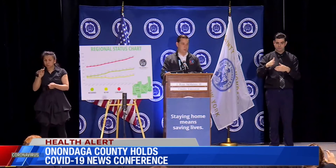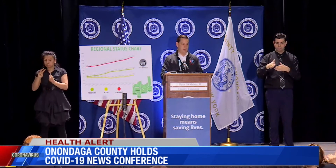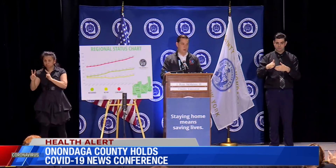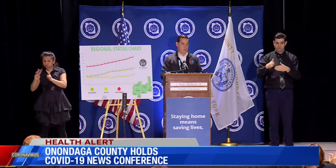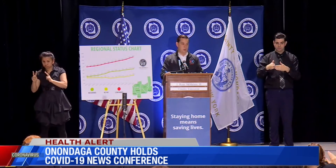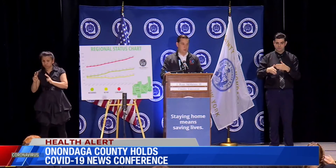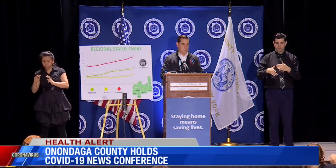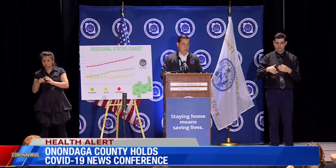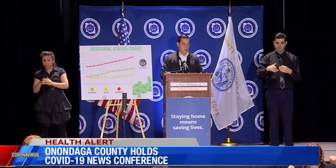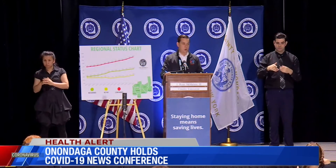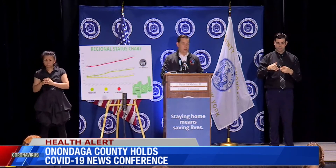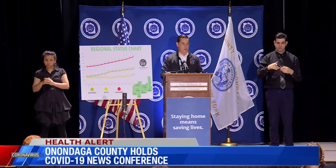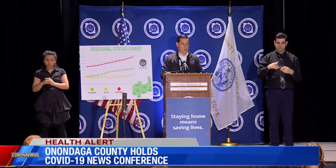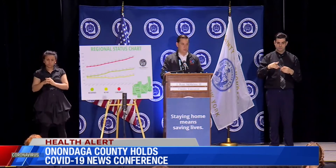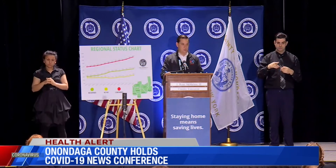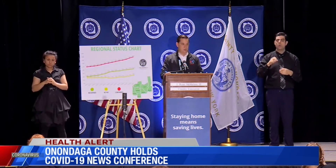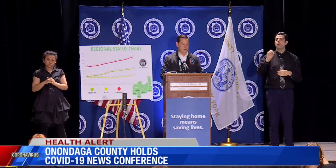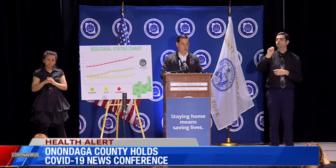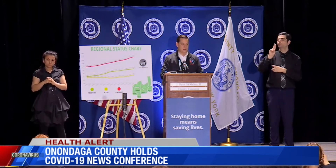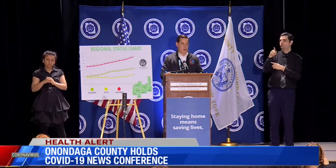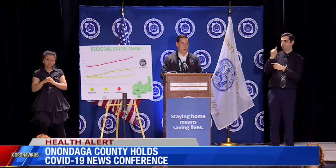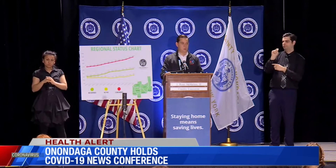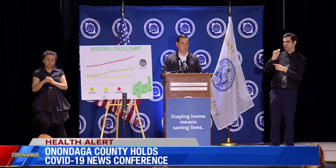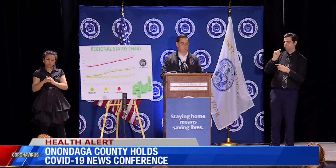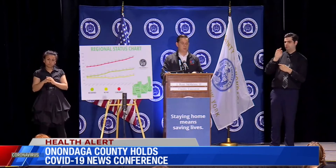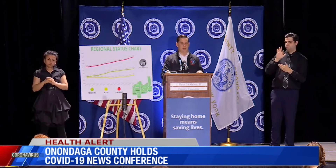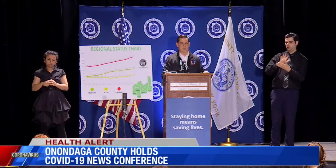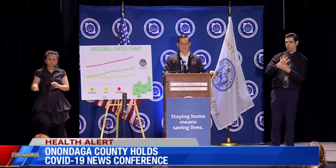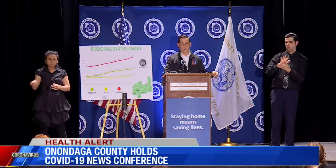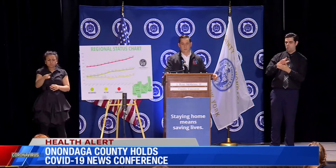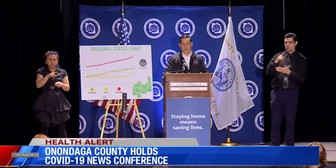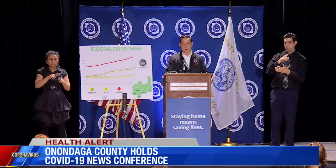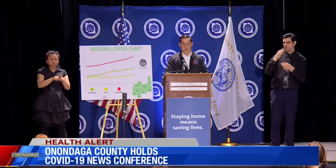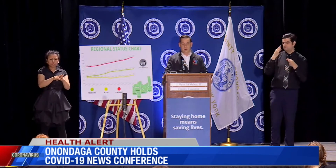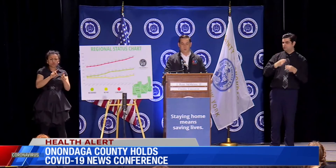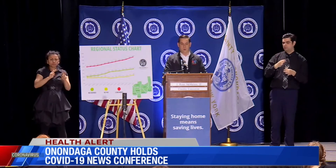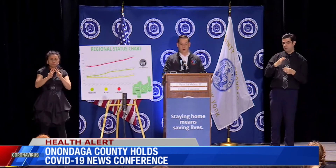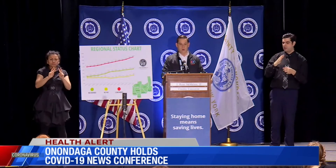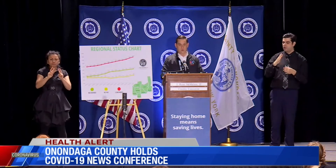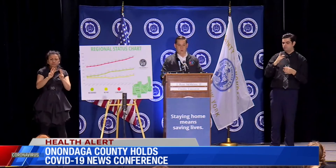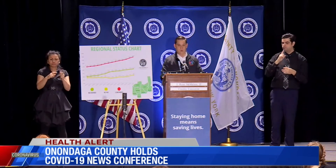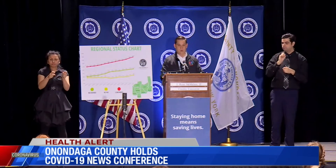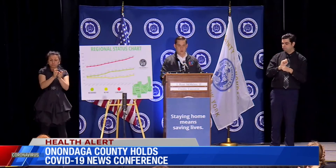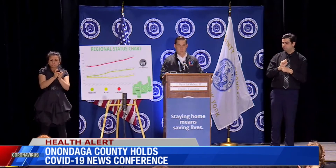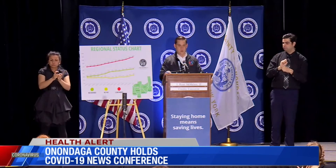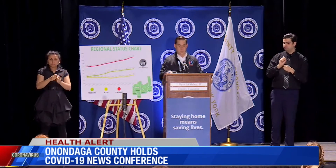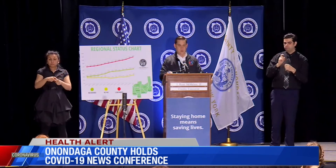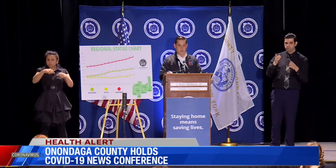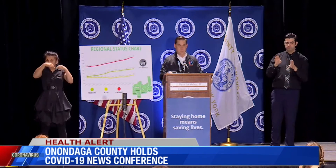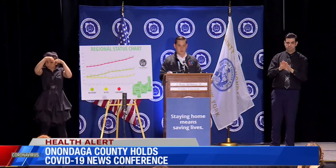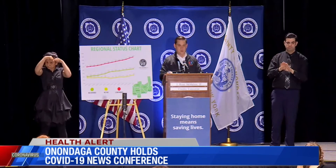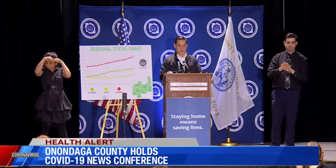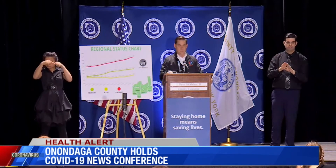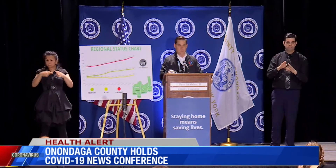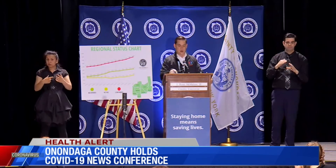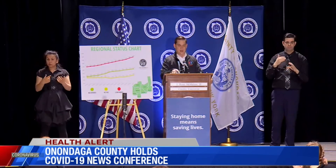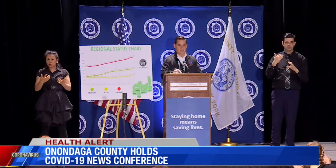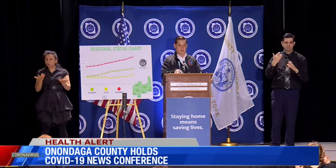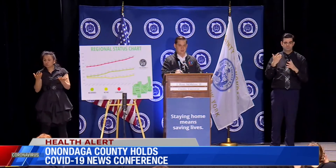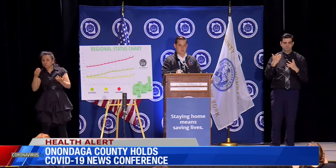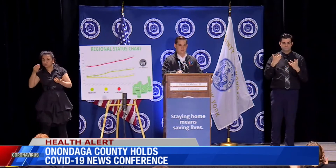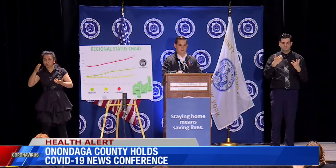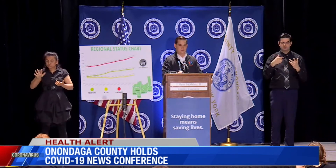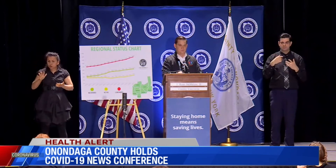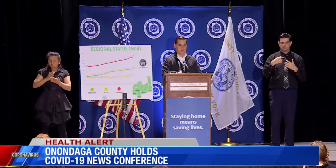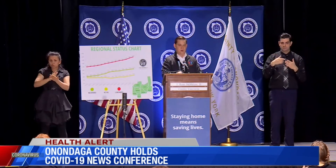a little bit about what graduation looks like now, and work and try